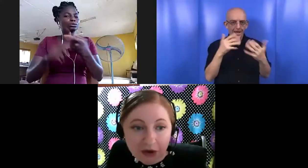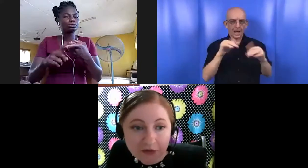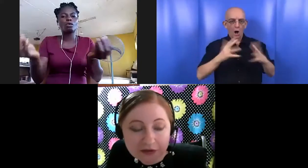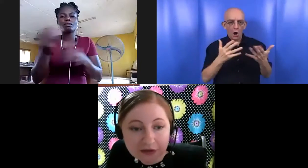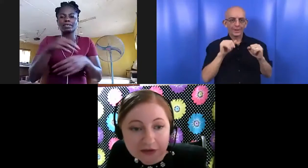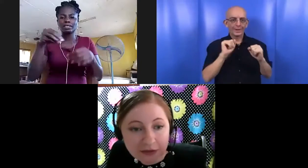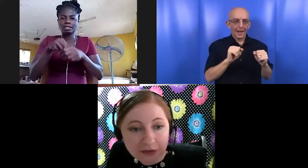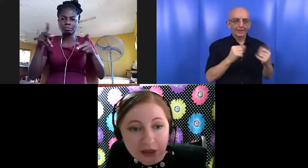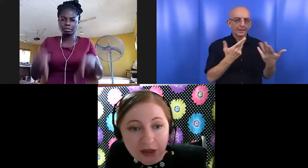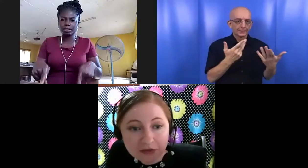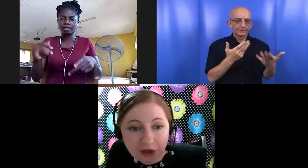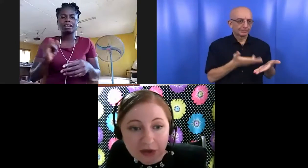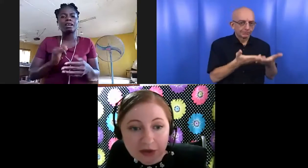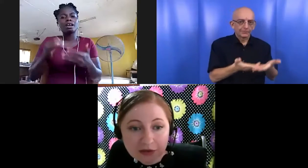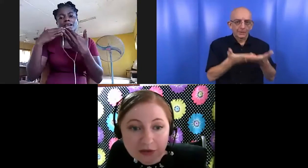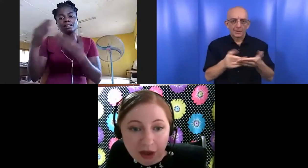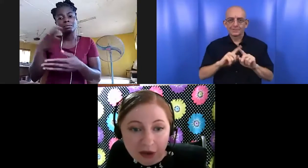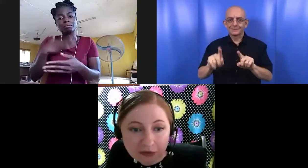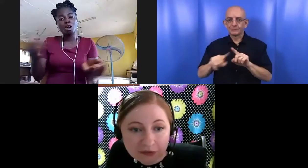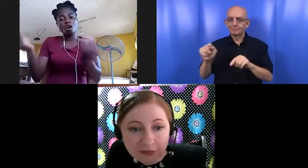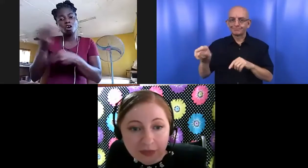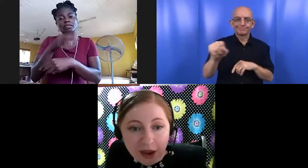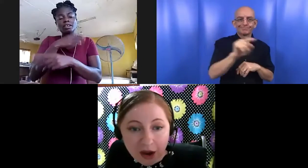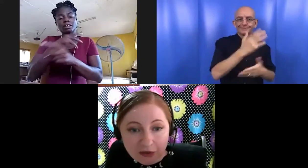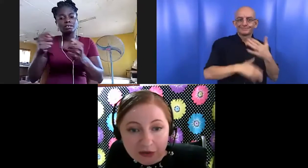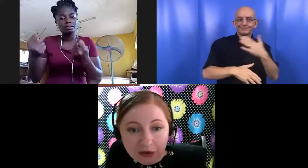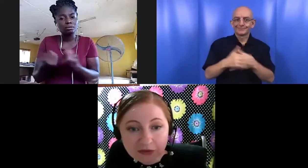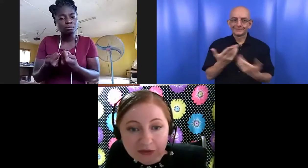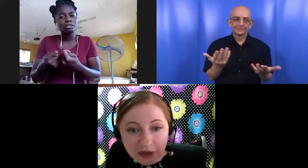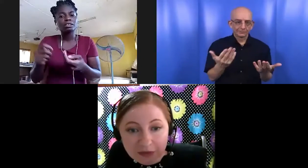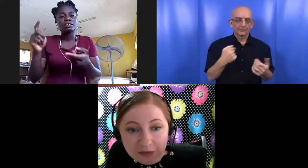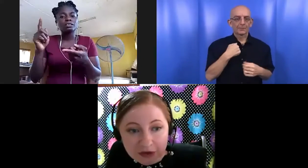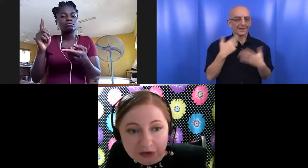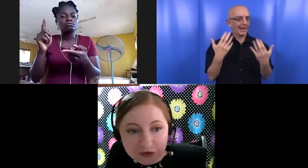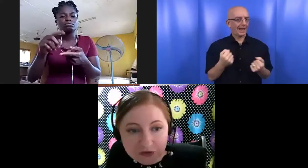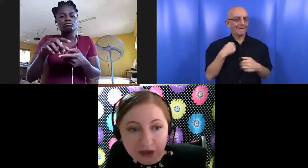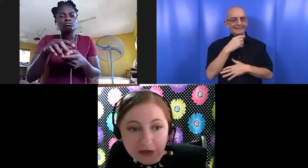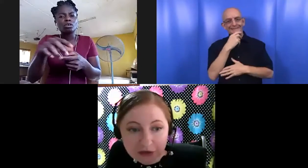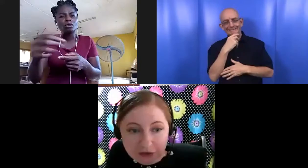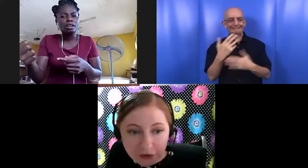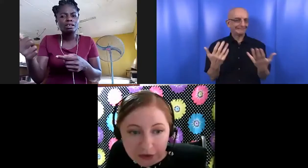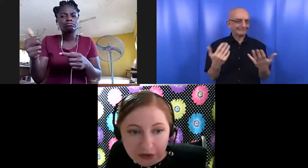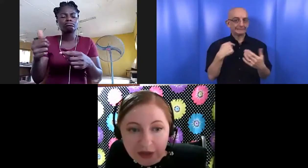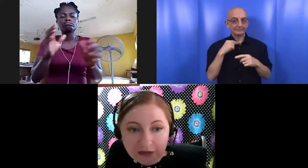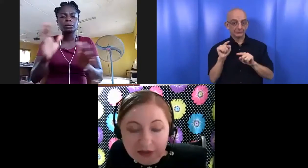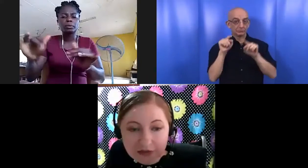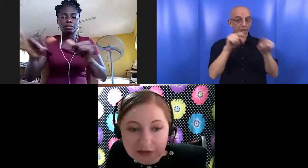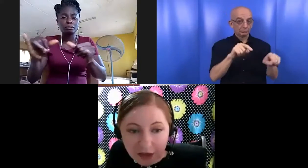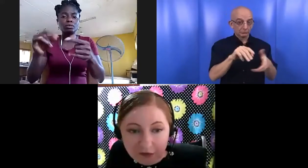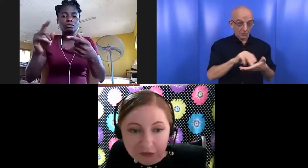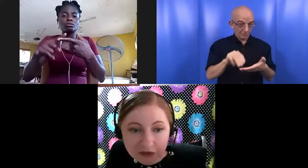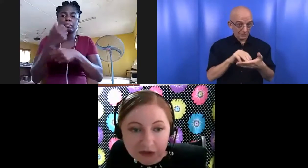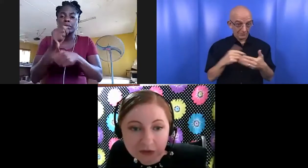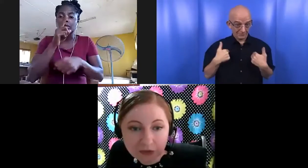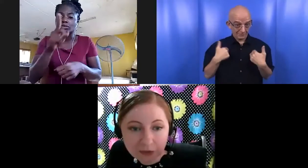my office and team to taking into account all the containment measures and ensuring that the